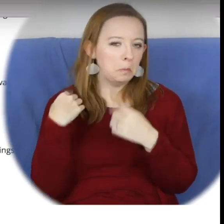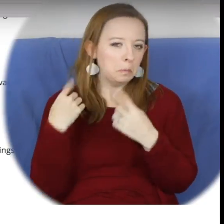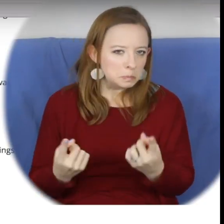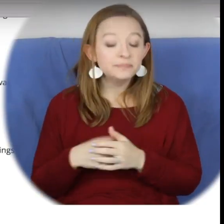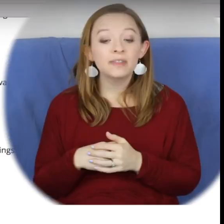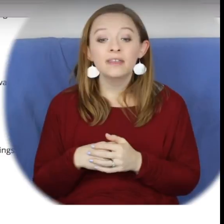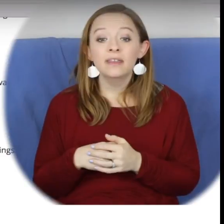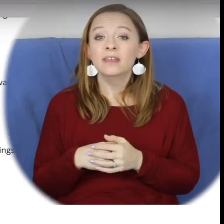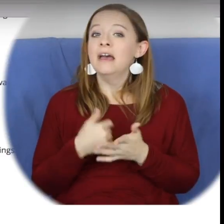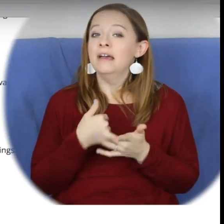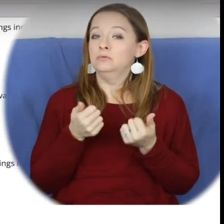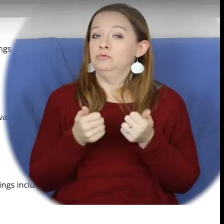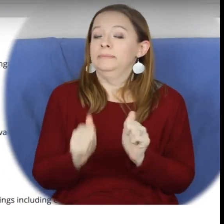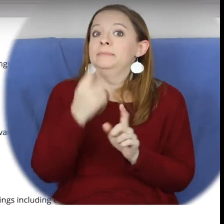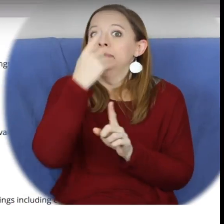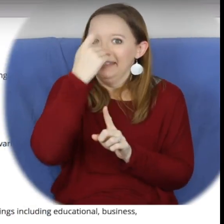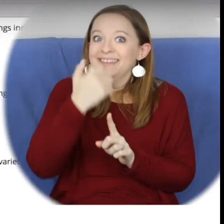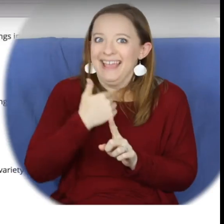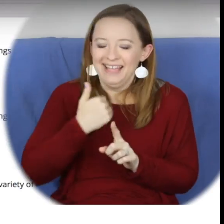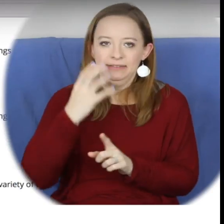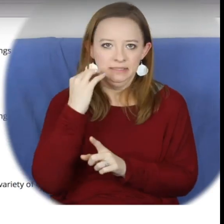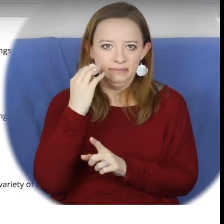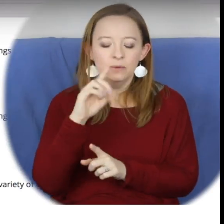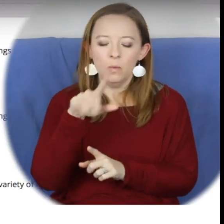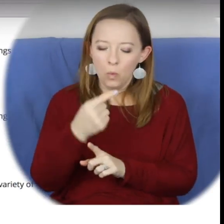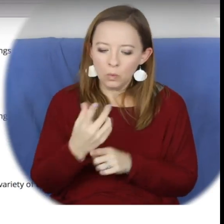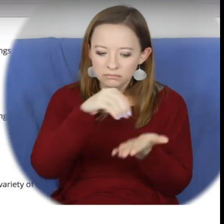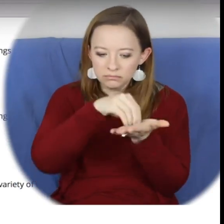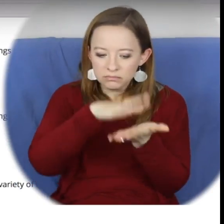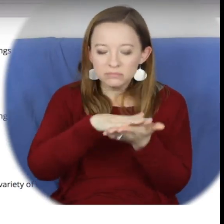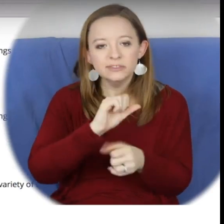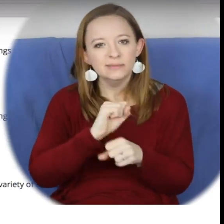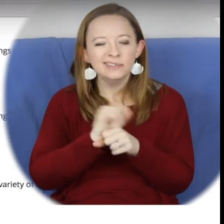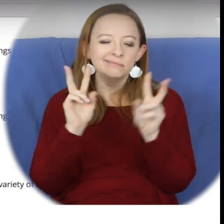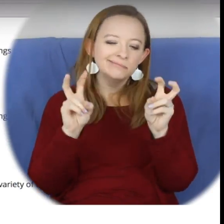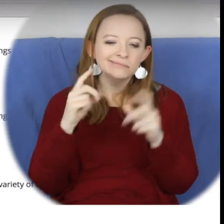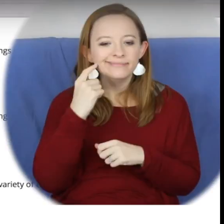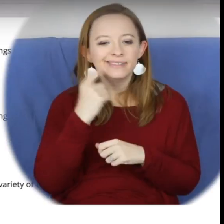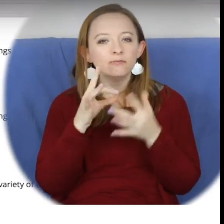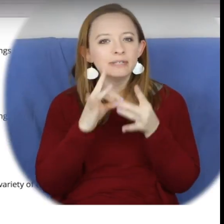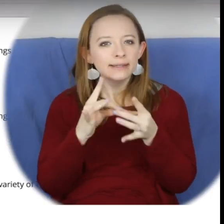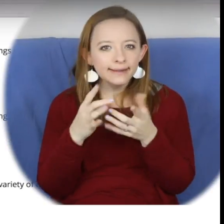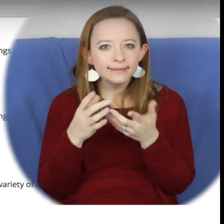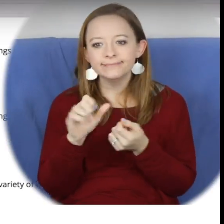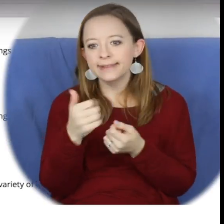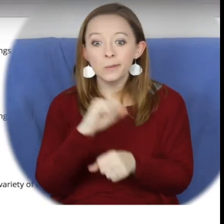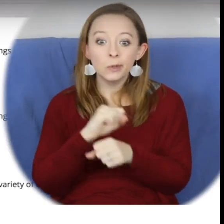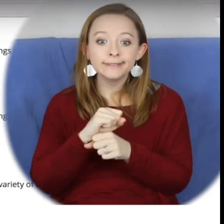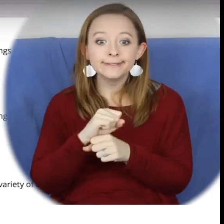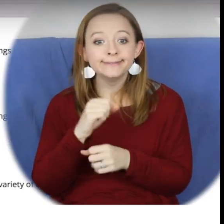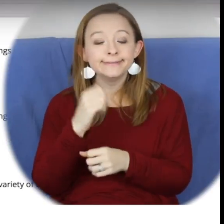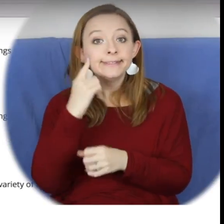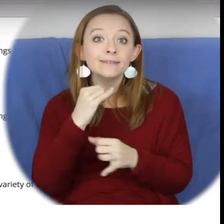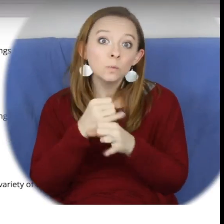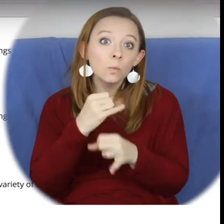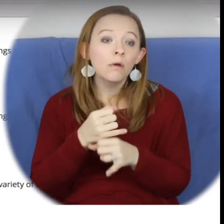written down all the way back to 2006. And that's because I have a lot of experience, and